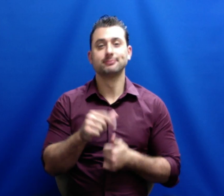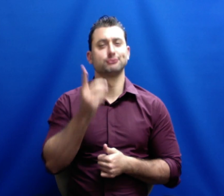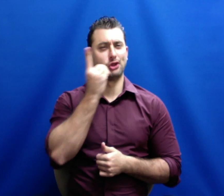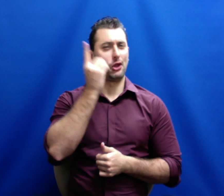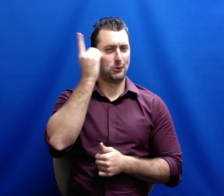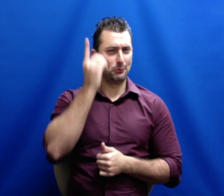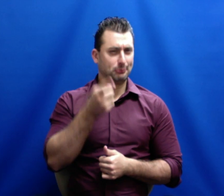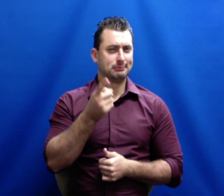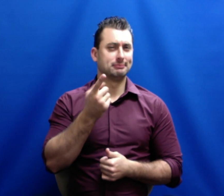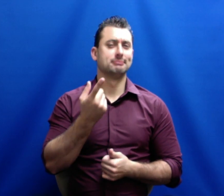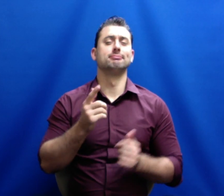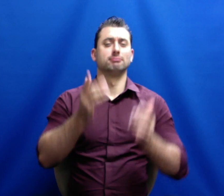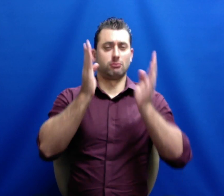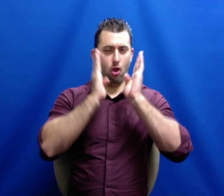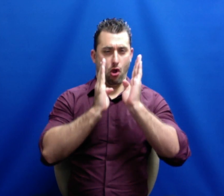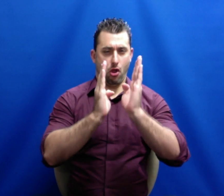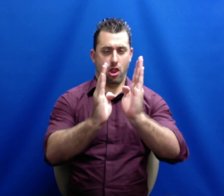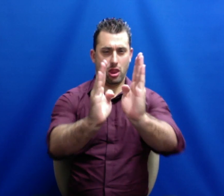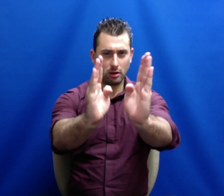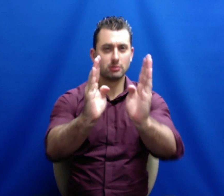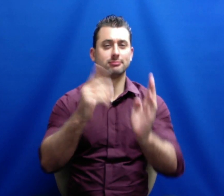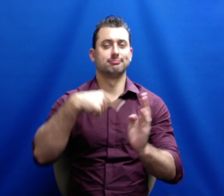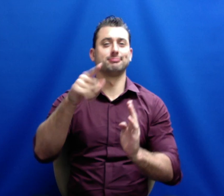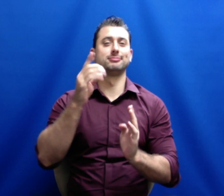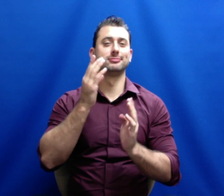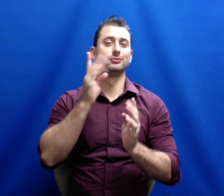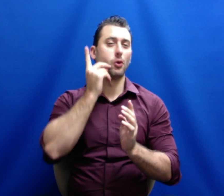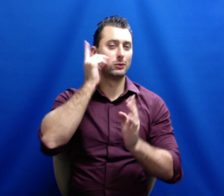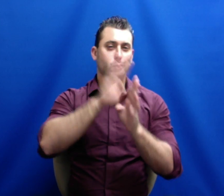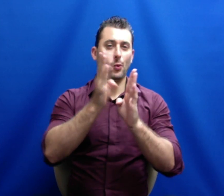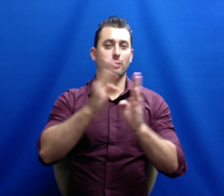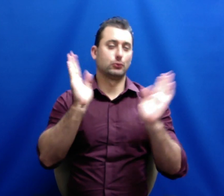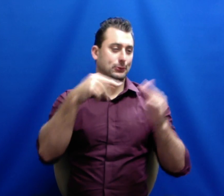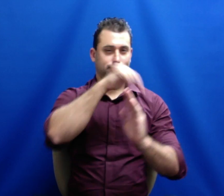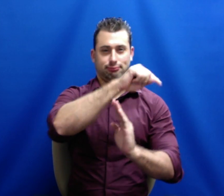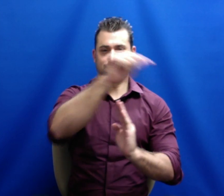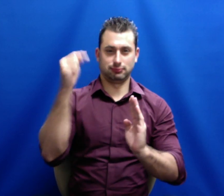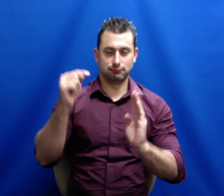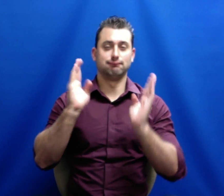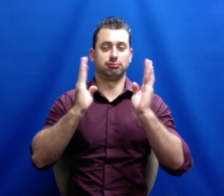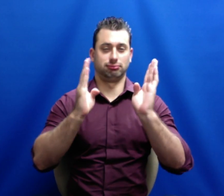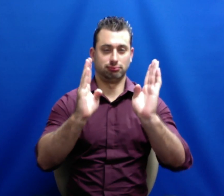acceptable response. Another example, I remember a time at a dorm. It was a long